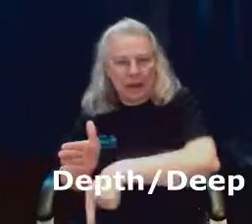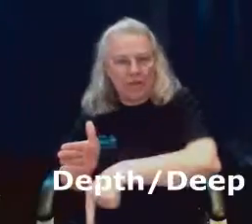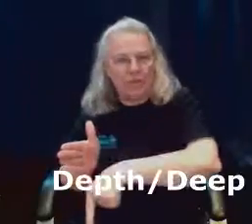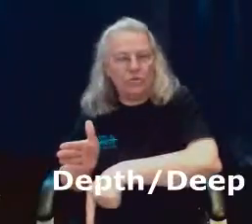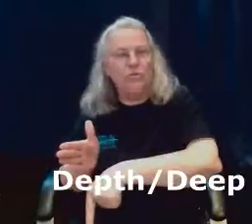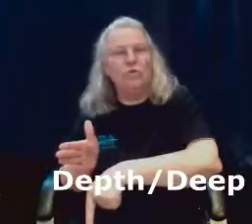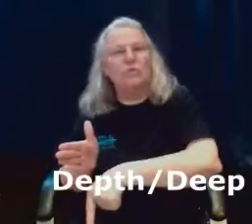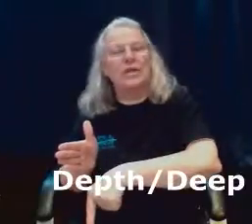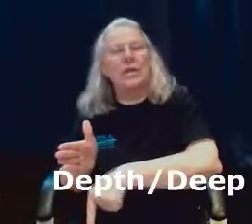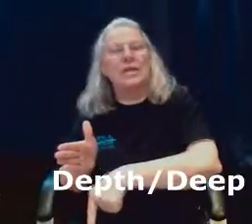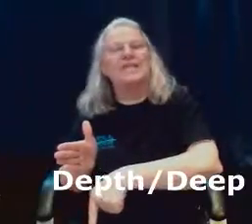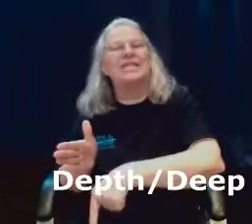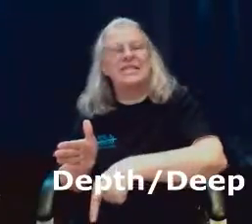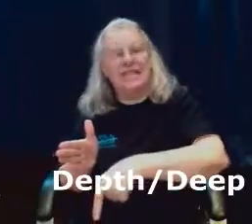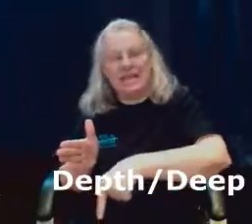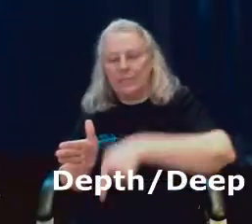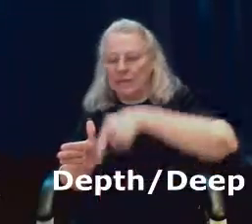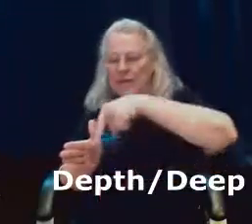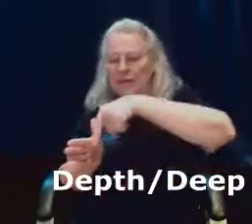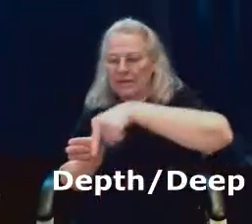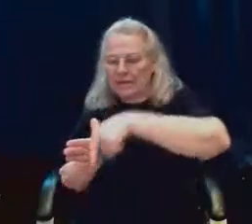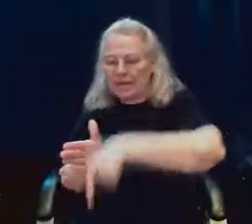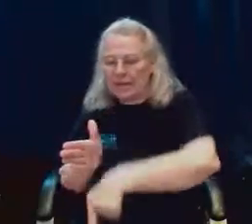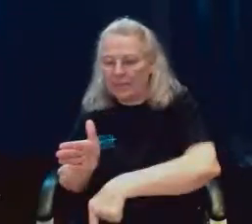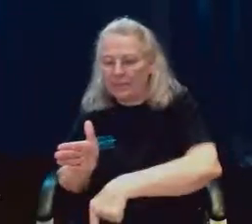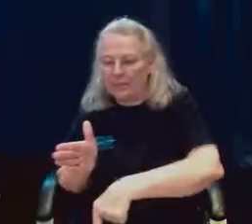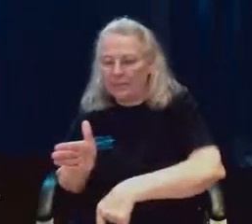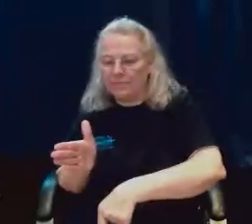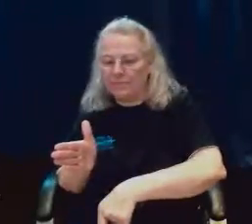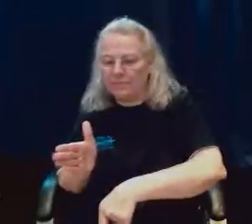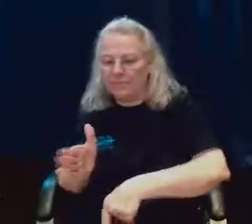hand shows that it is deep, deep.